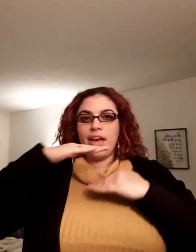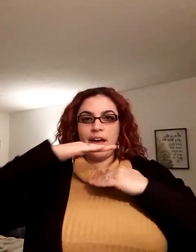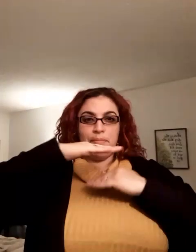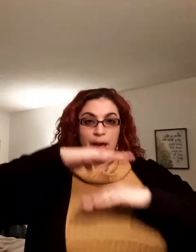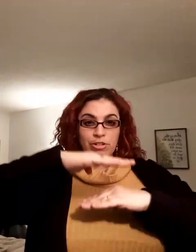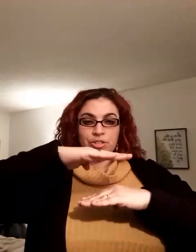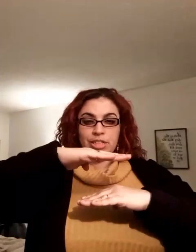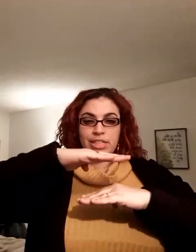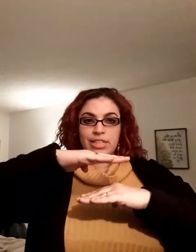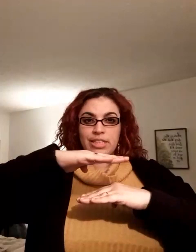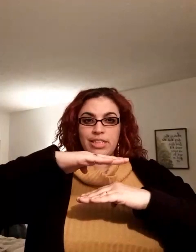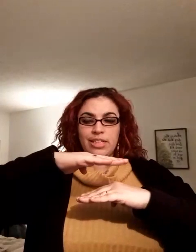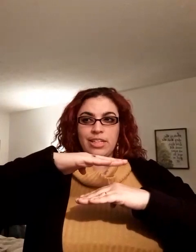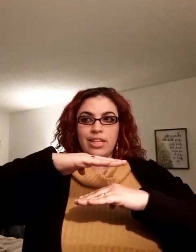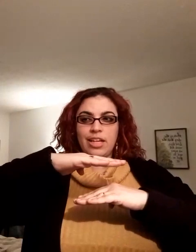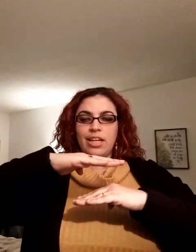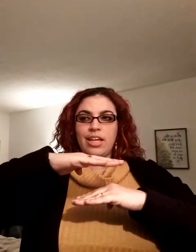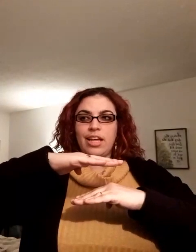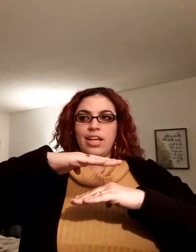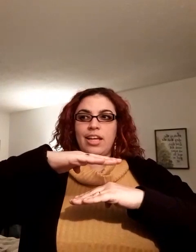a boundary